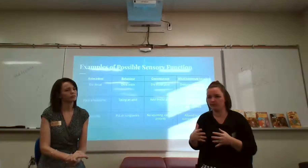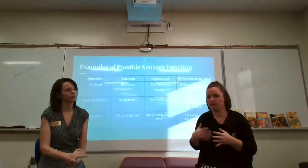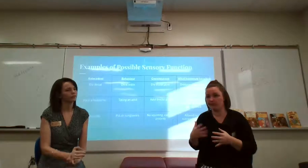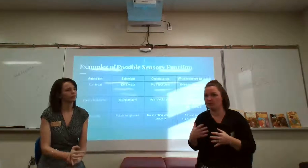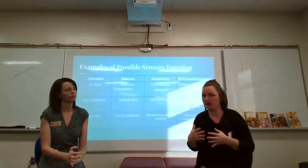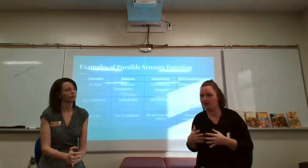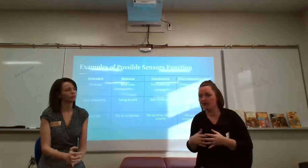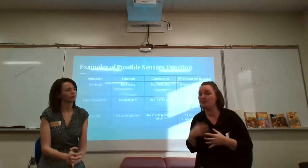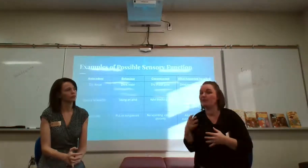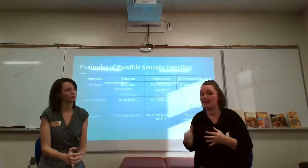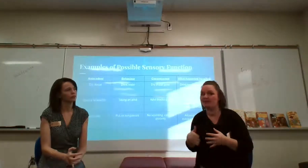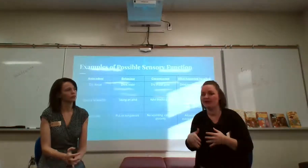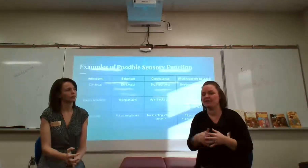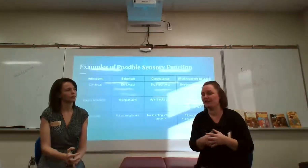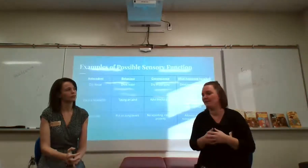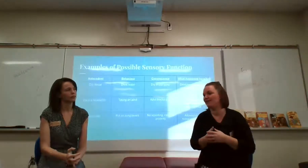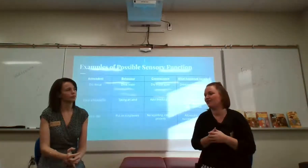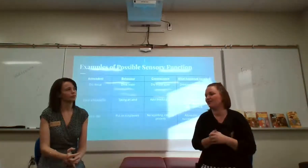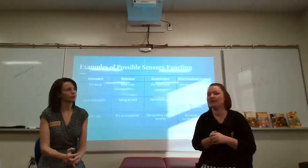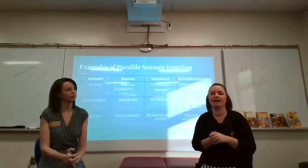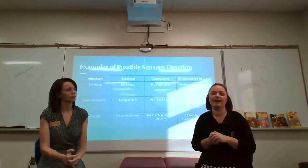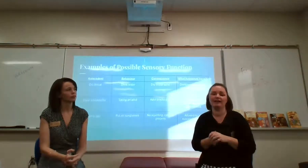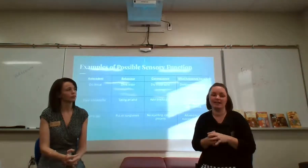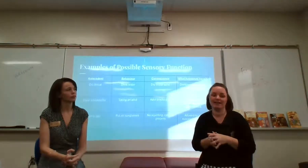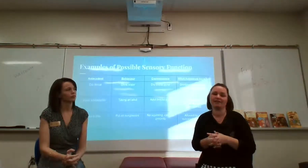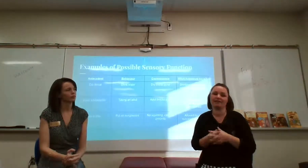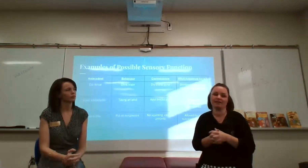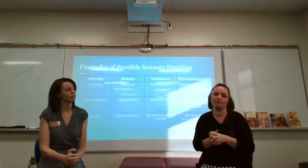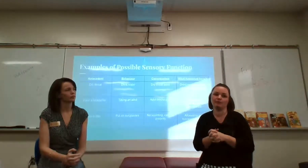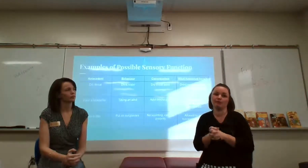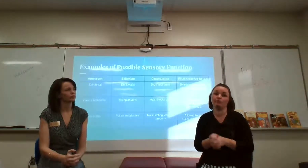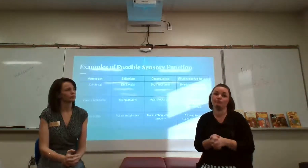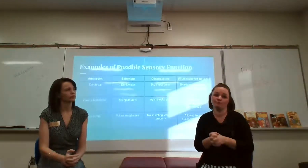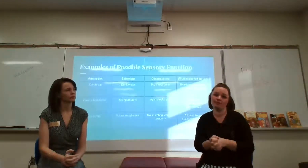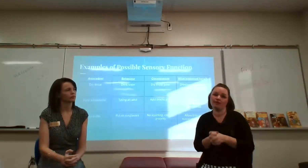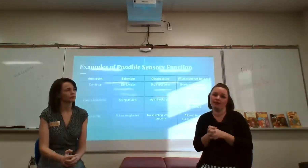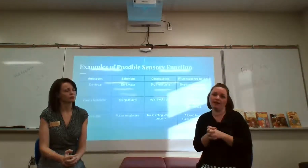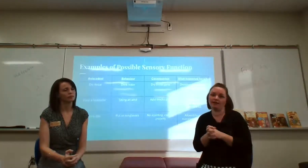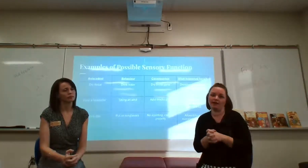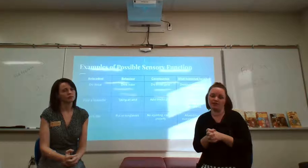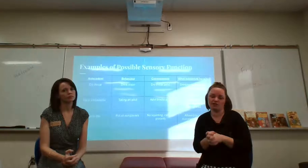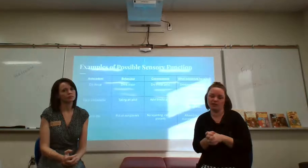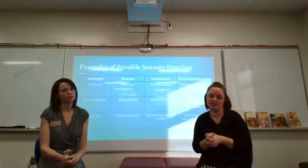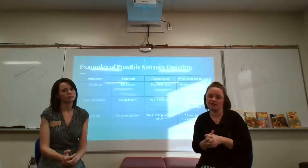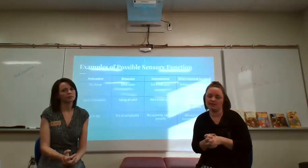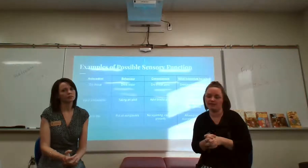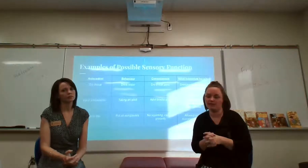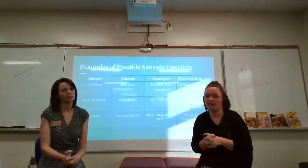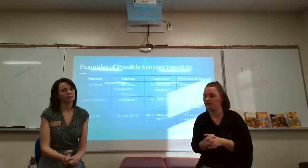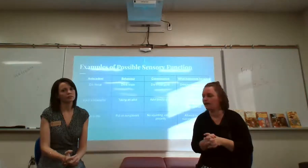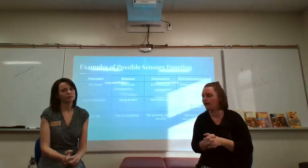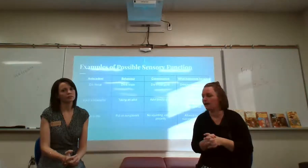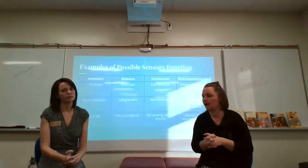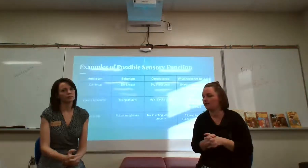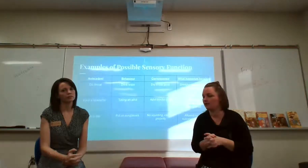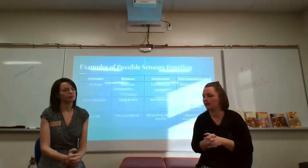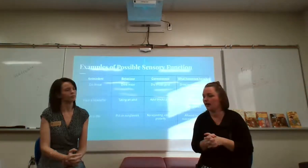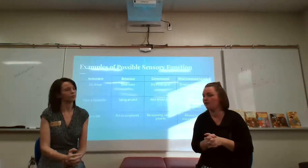we definitely want to make sure that we take that data to assume or not assume that it's a sensory, and that we actually have a